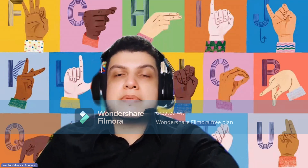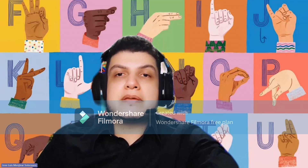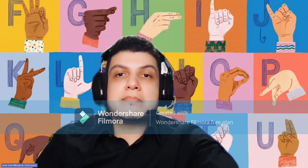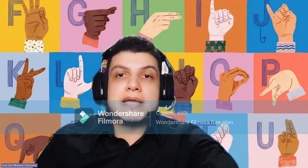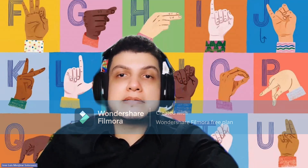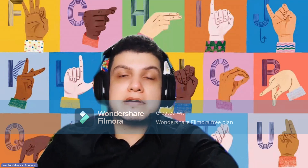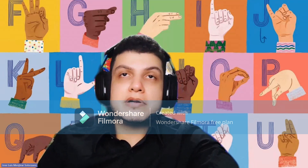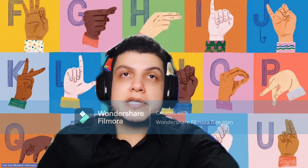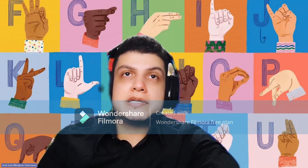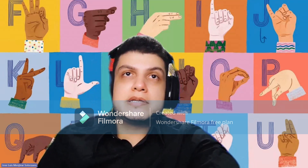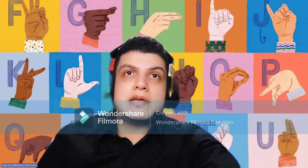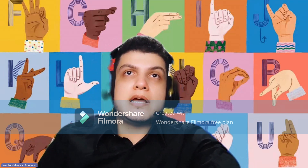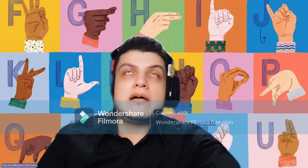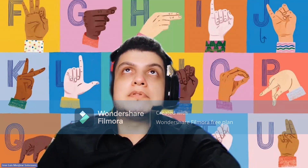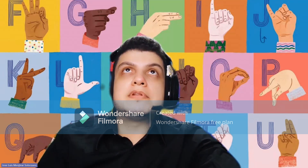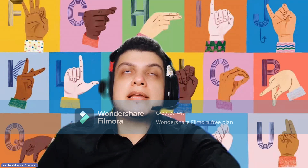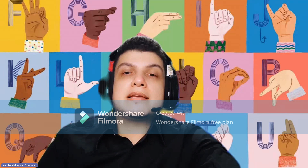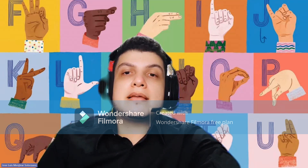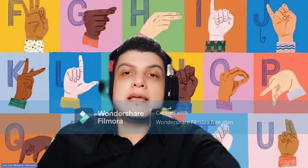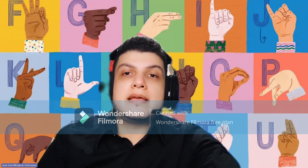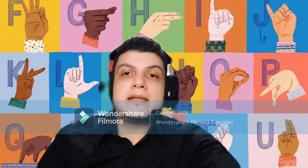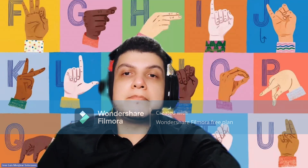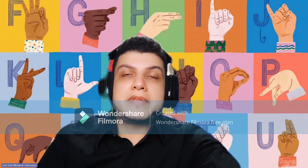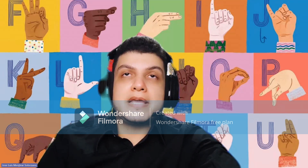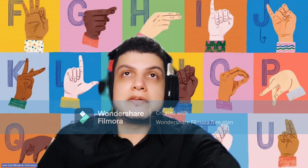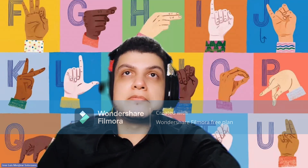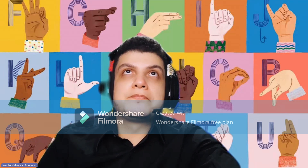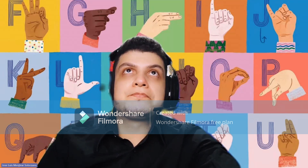this has been my summary. I hope you like it, and thank you.